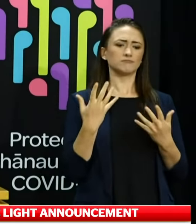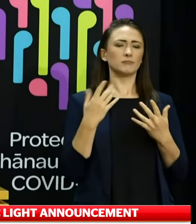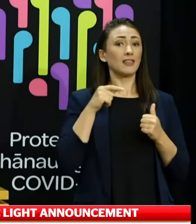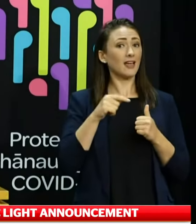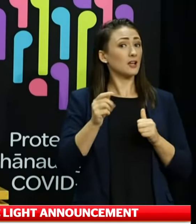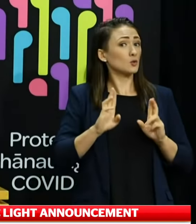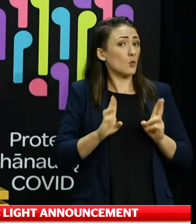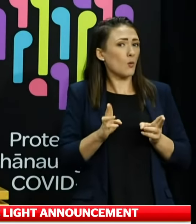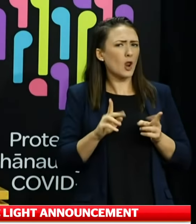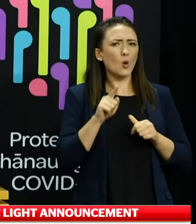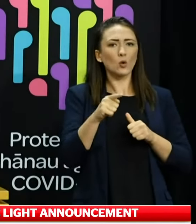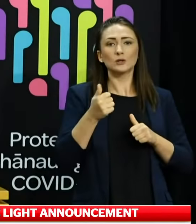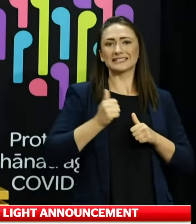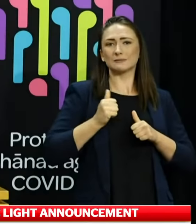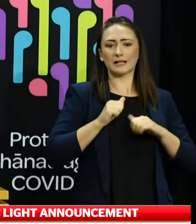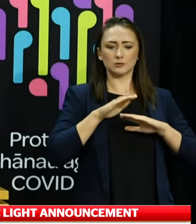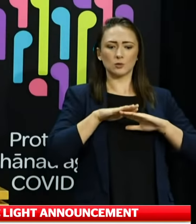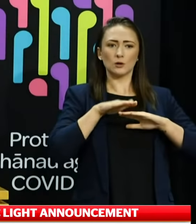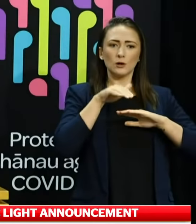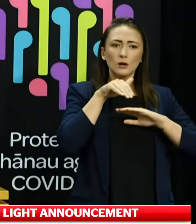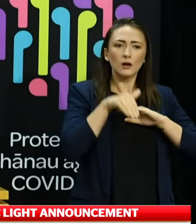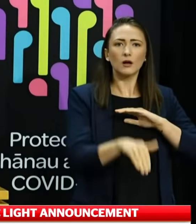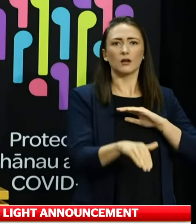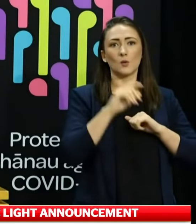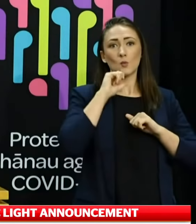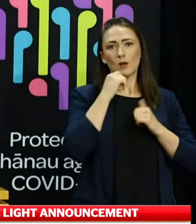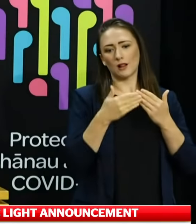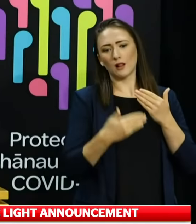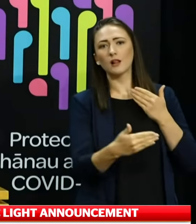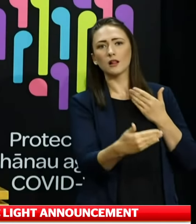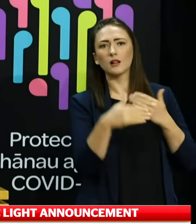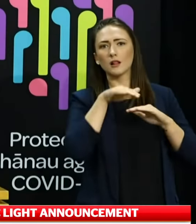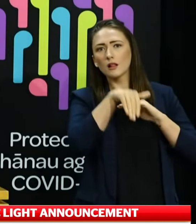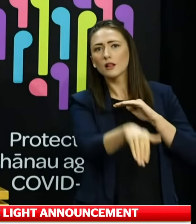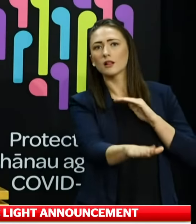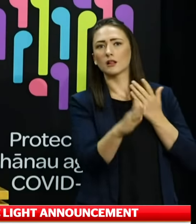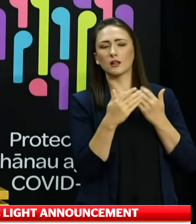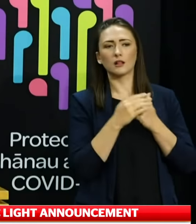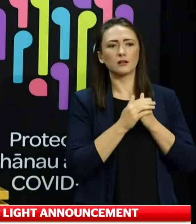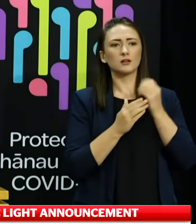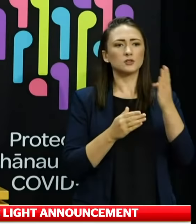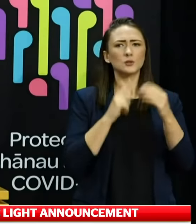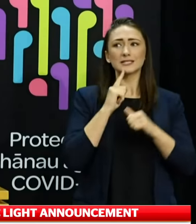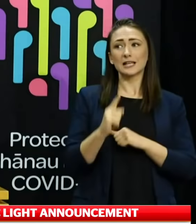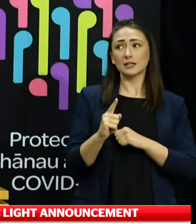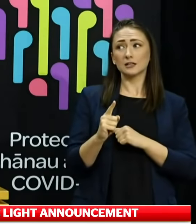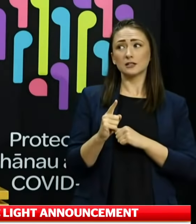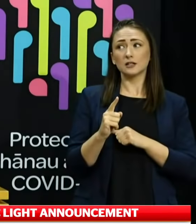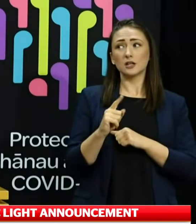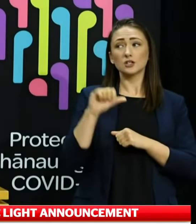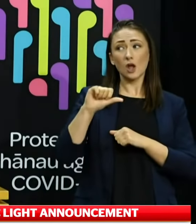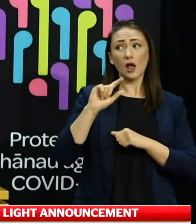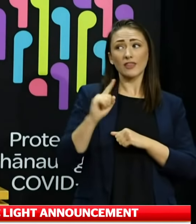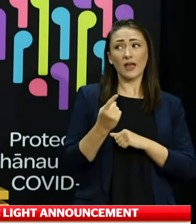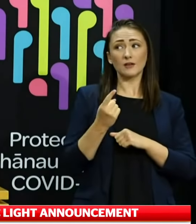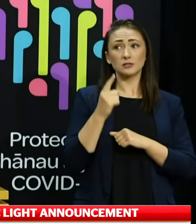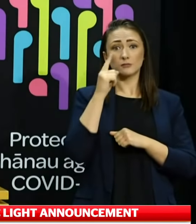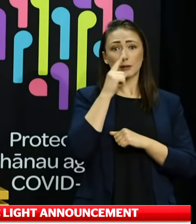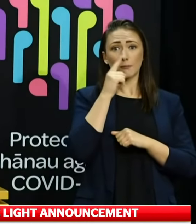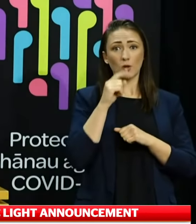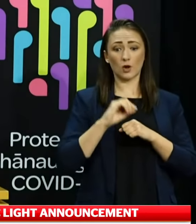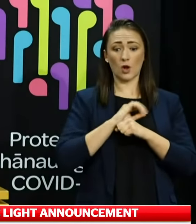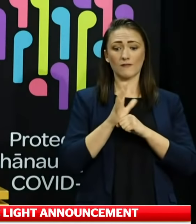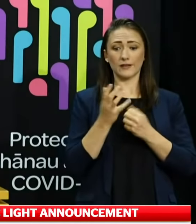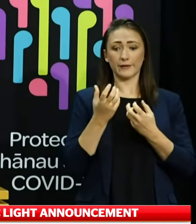expect that to come down further? Sorry, the... Just 9,000 cases, 15 deaths. Is that the... It's still trending down, and